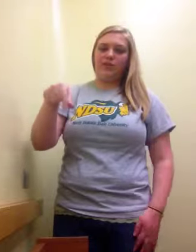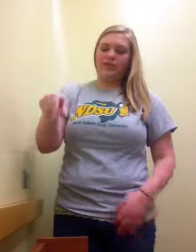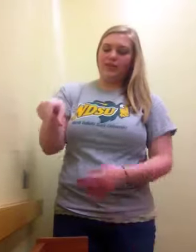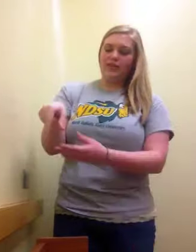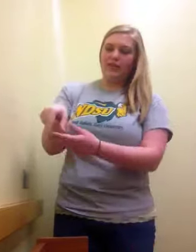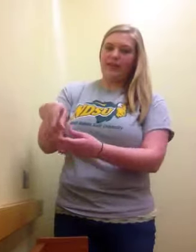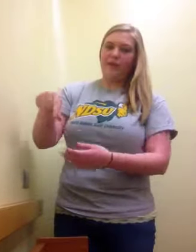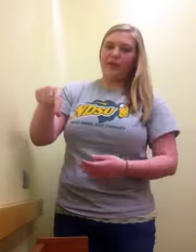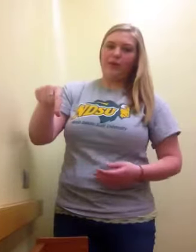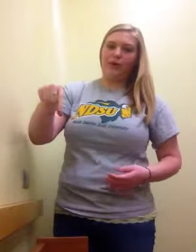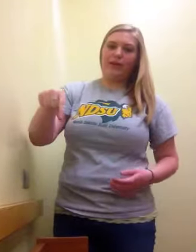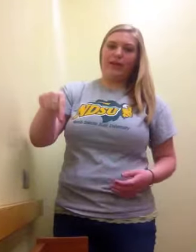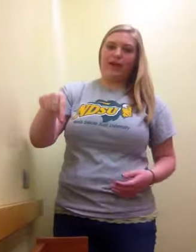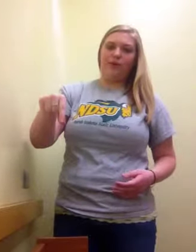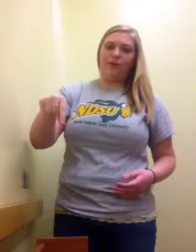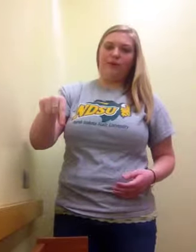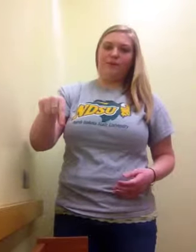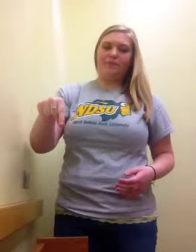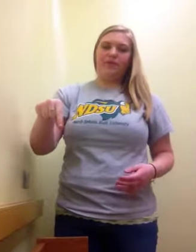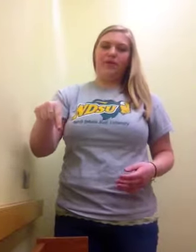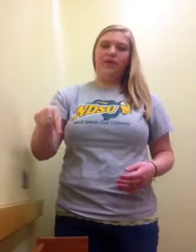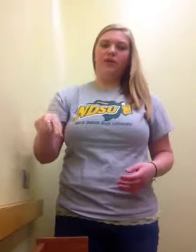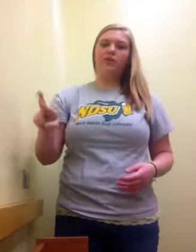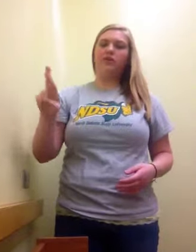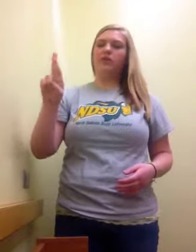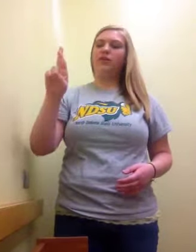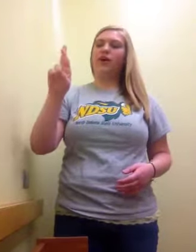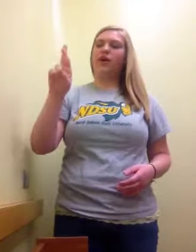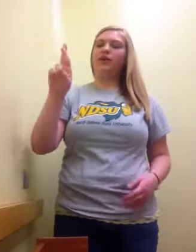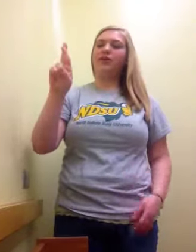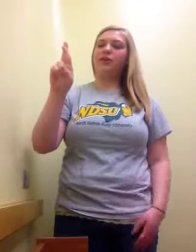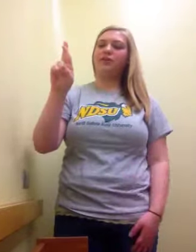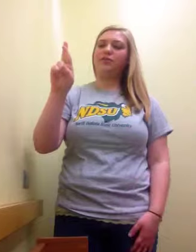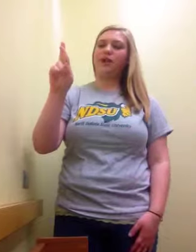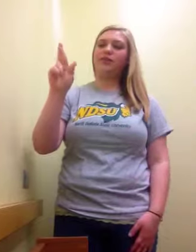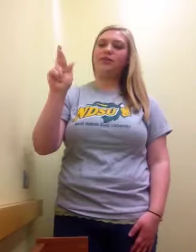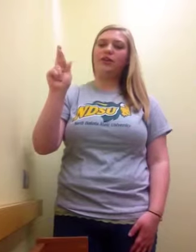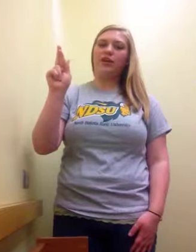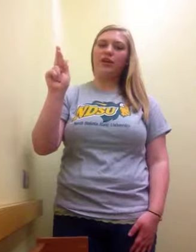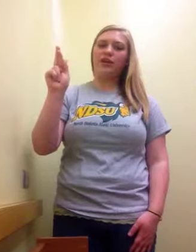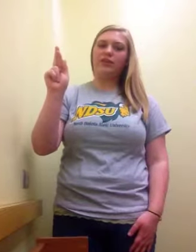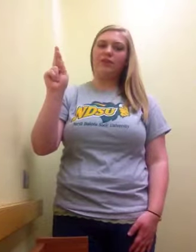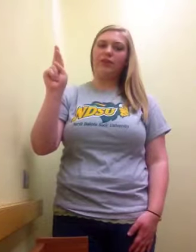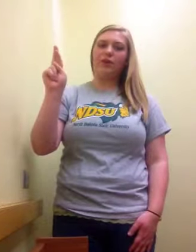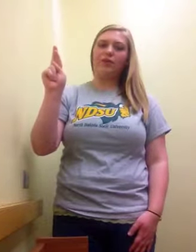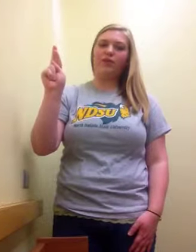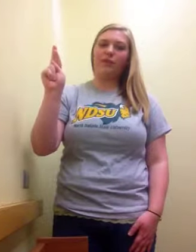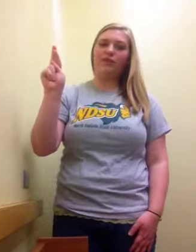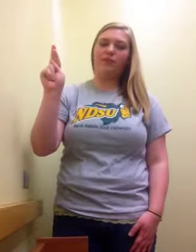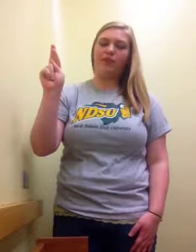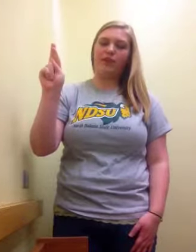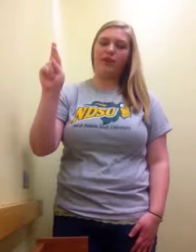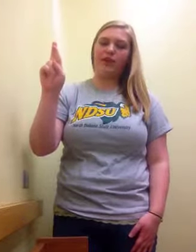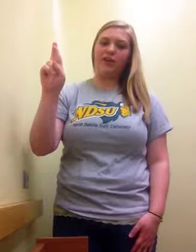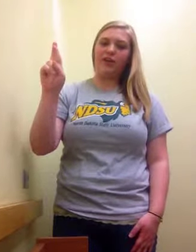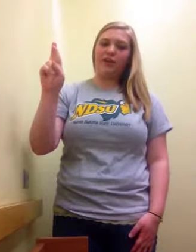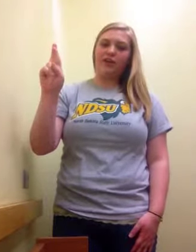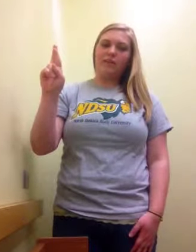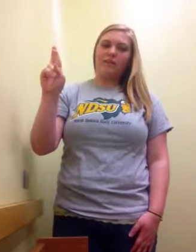still looks like that, but you're pointing it downward. R, you're going to cross your index finger over top of your middle finger.